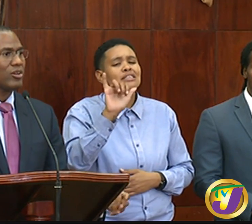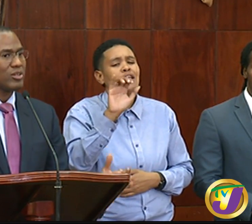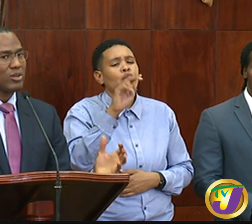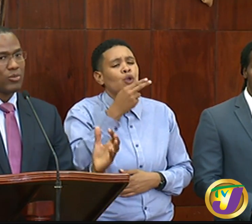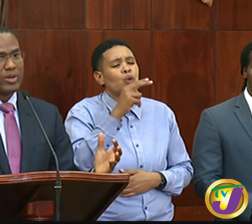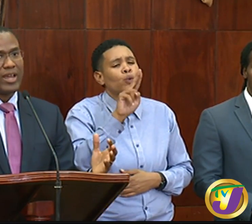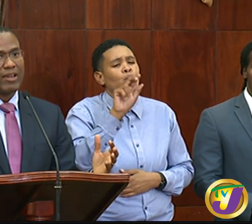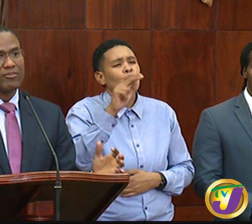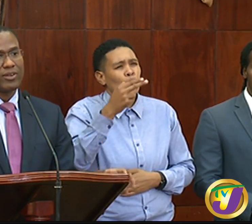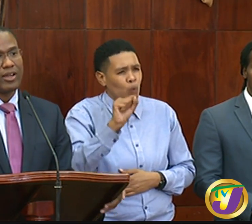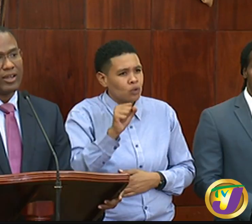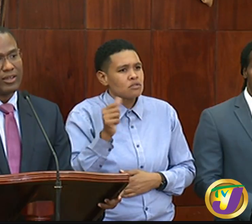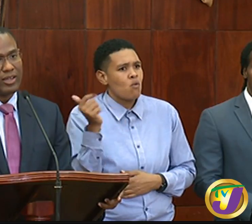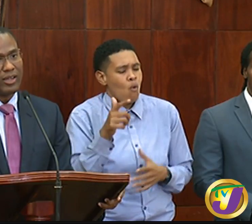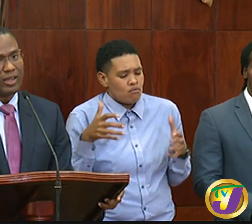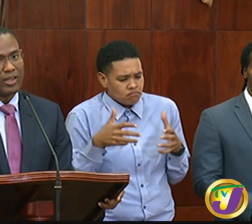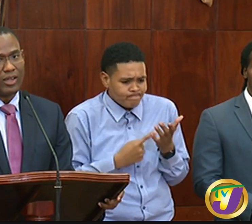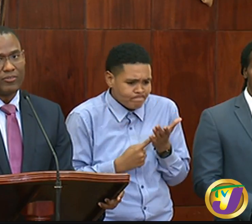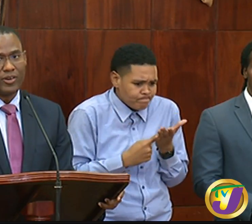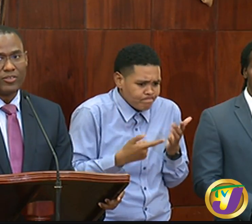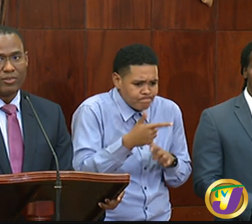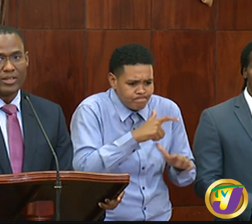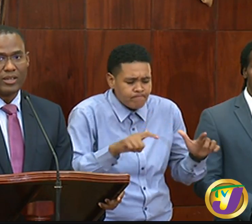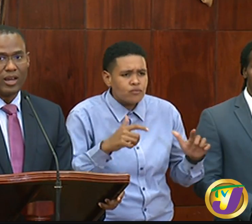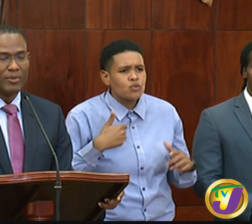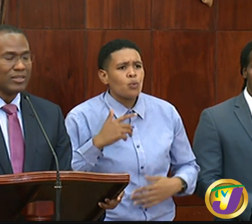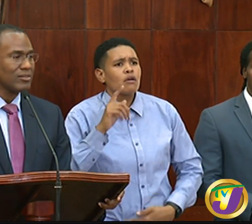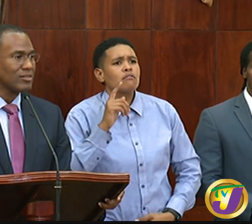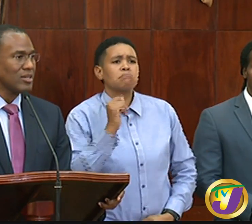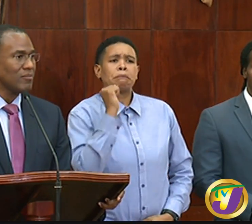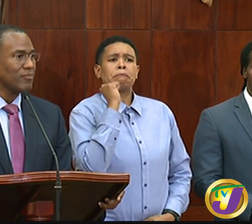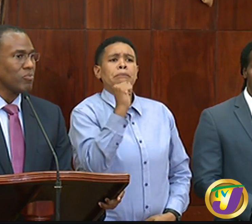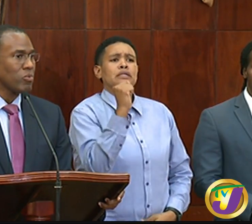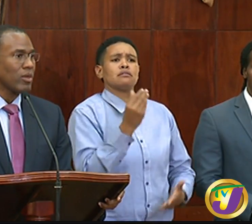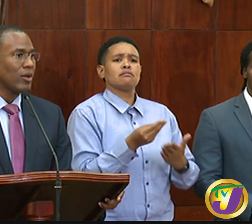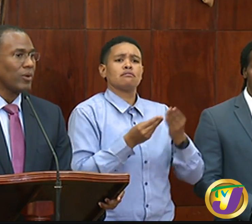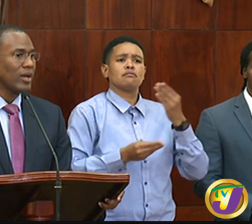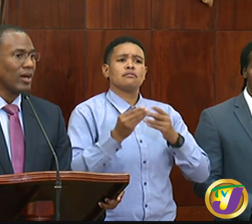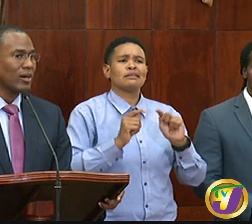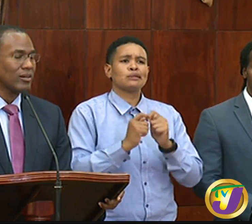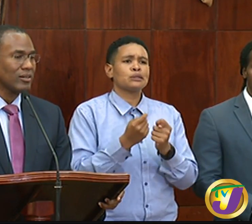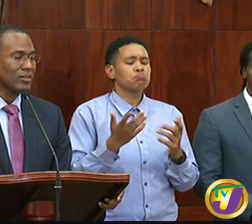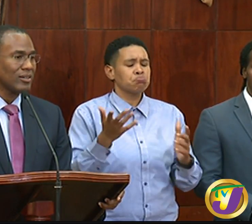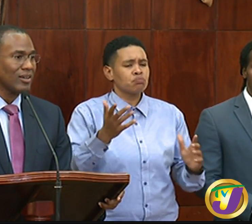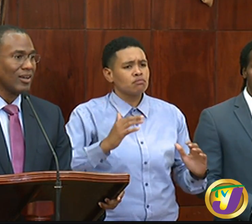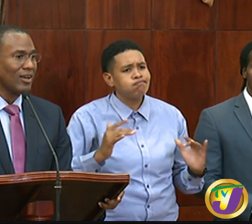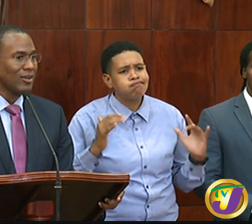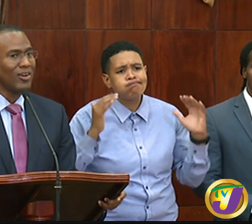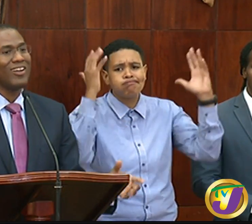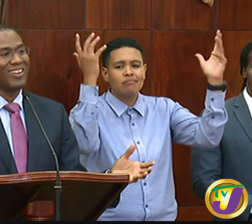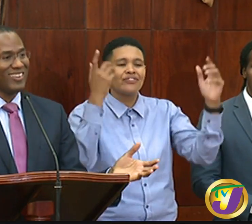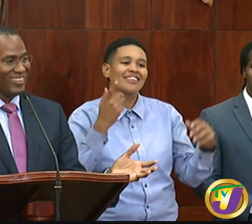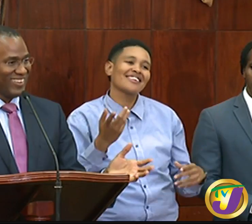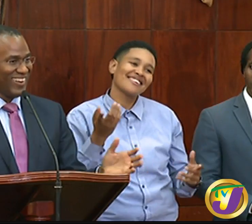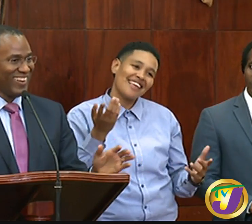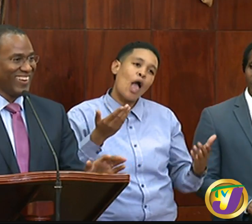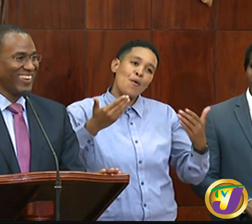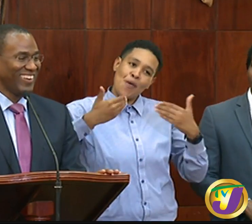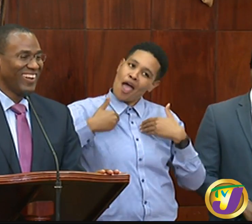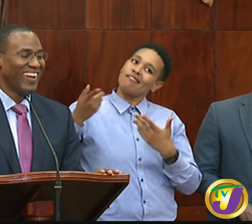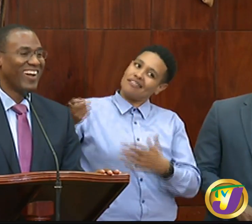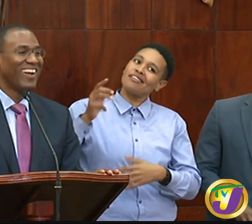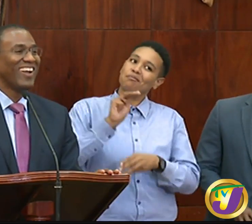So, we have a first-rate economics team. And we have Minister Clark.